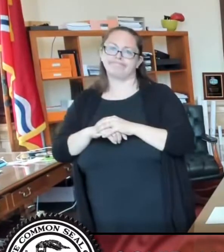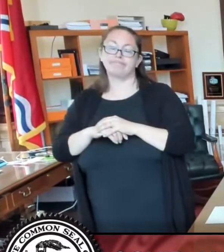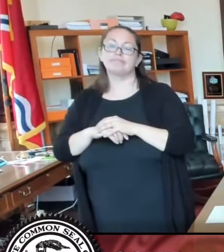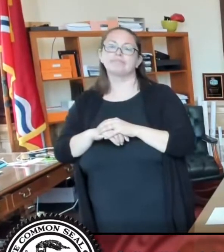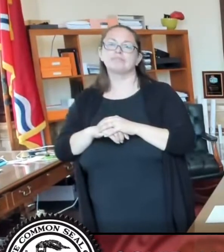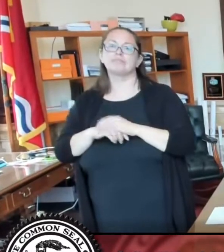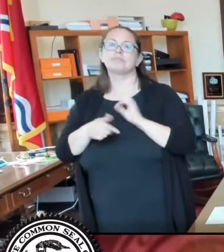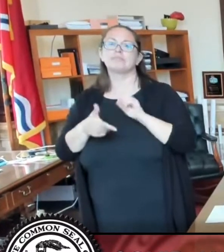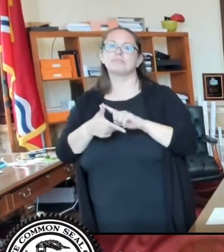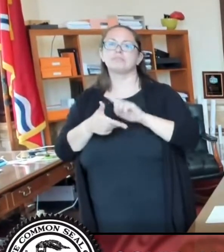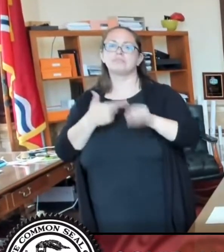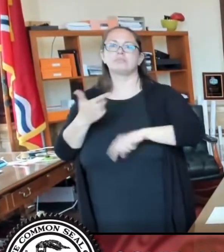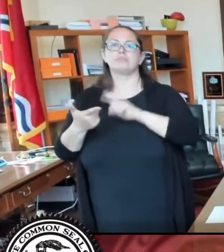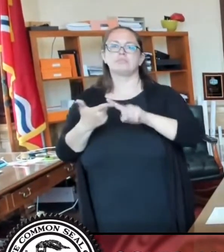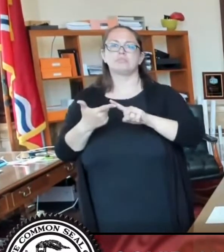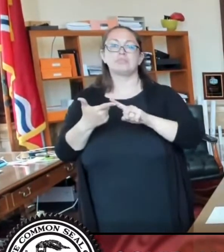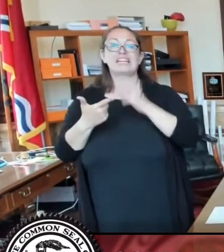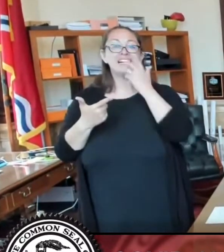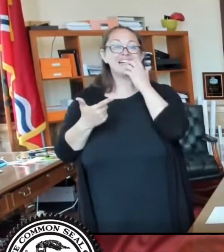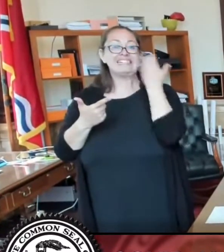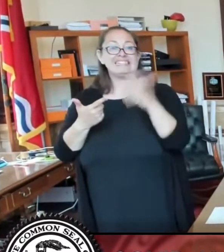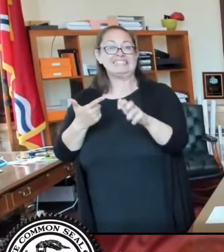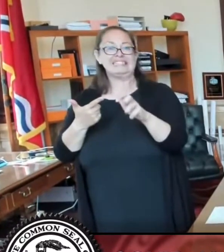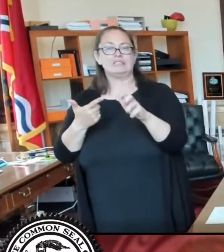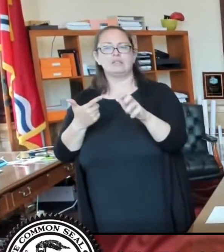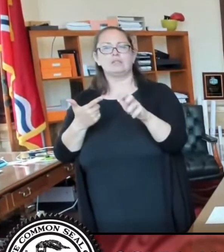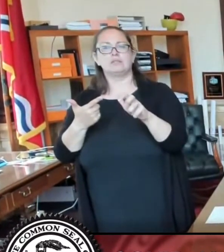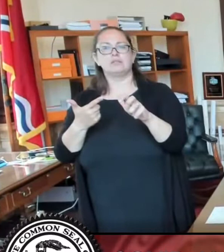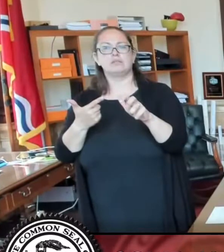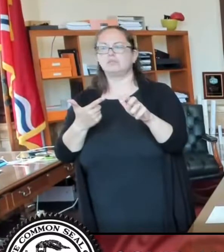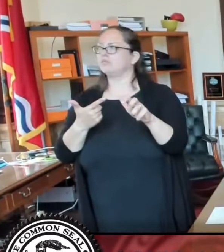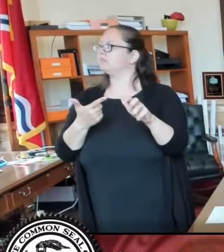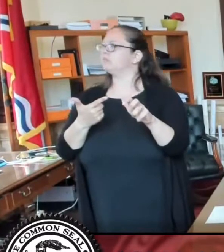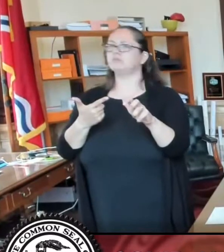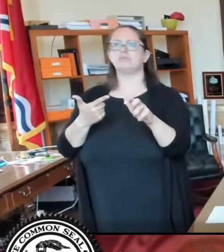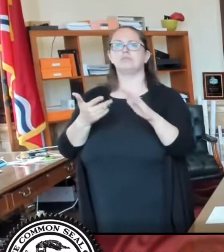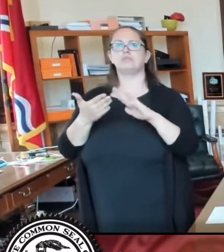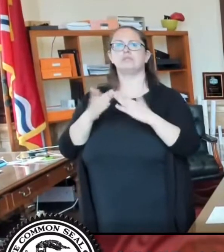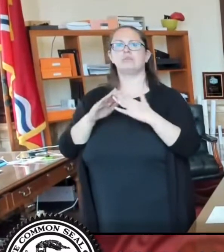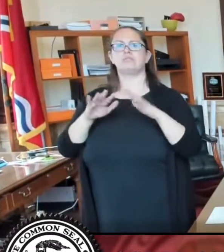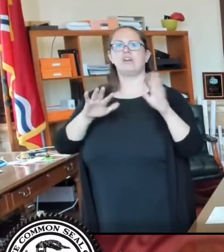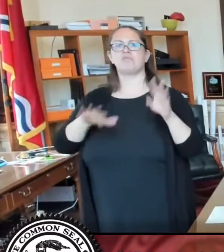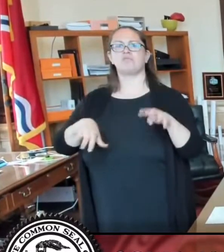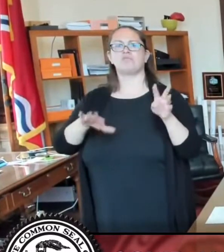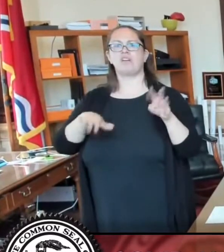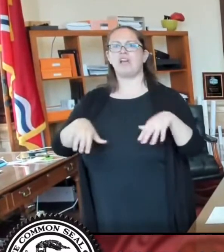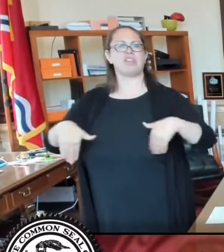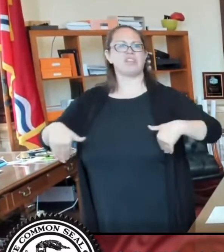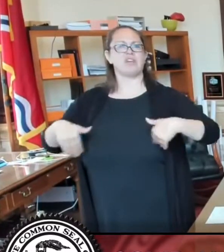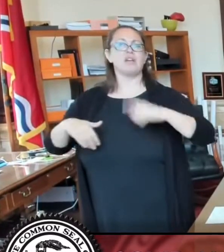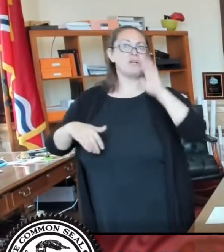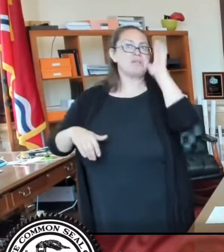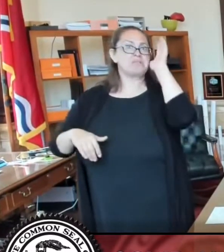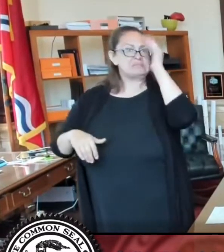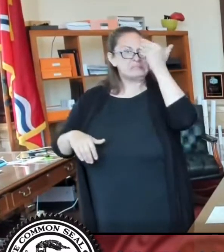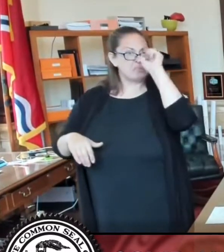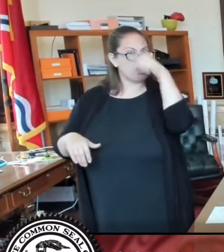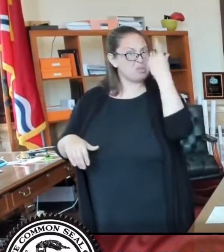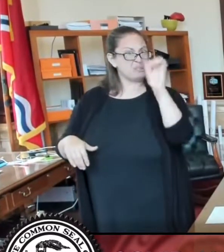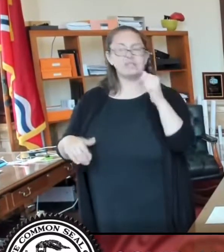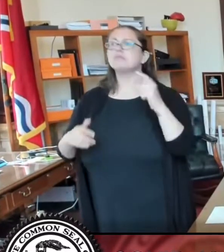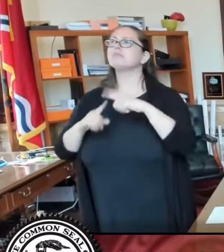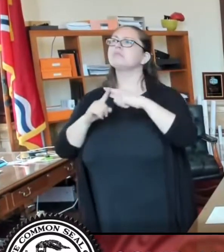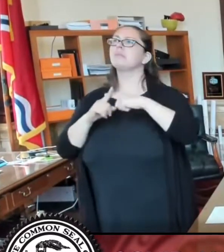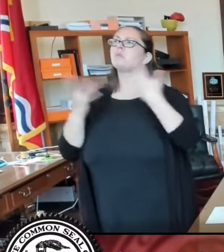Now, heat, although I don't believe it's rained downtown here, but it looks like it's about to rain. And what's the temperature? I think